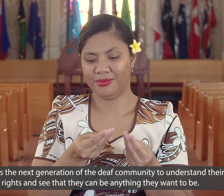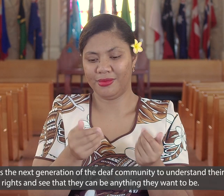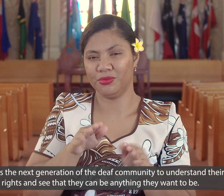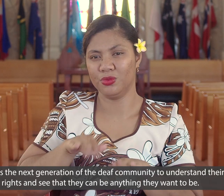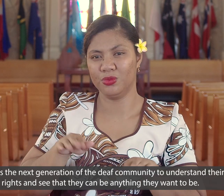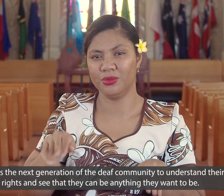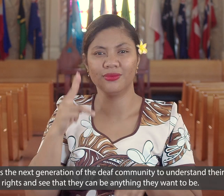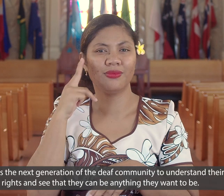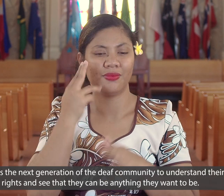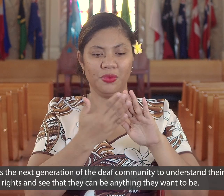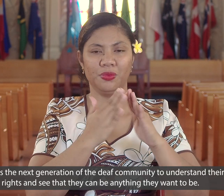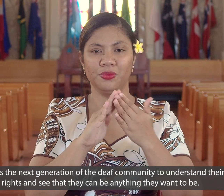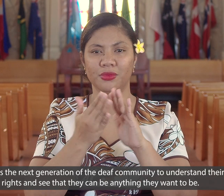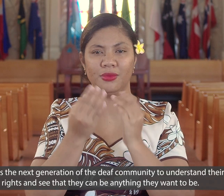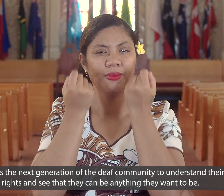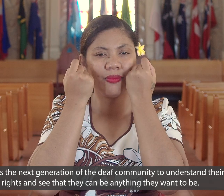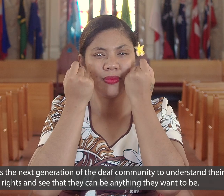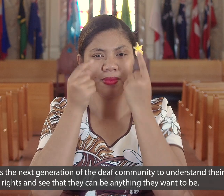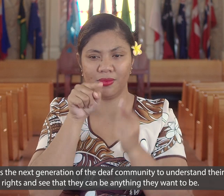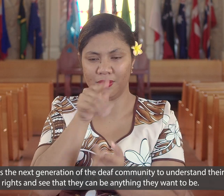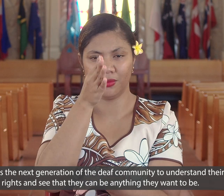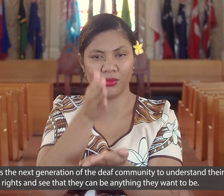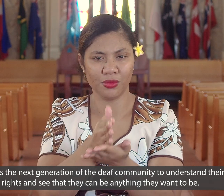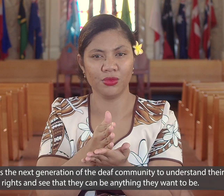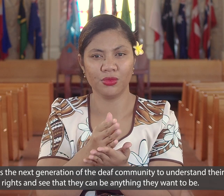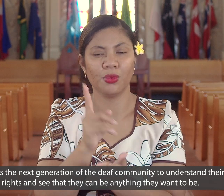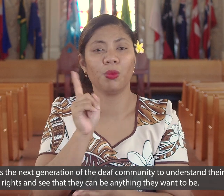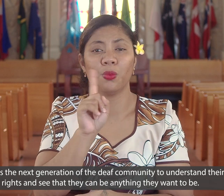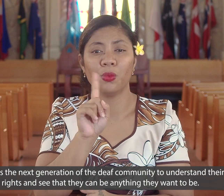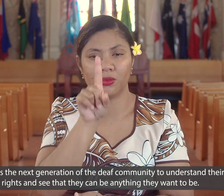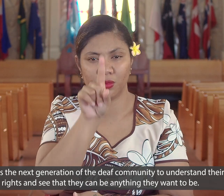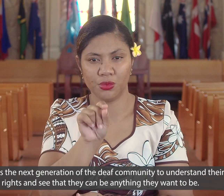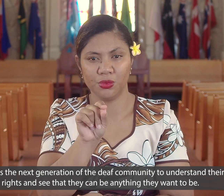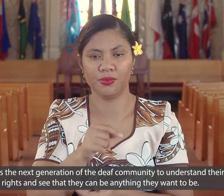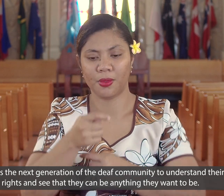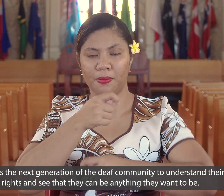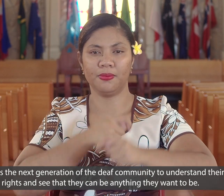of the deaf community to understand their rights and see that they can be anything they want to be.